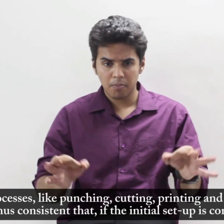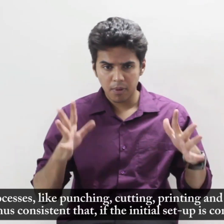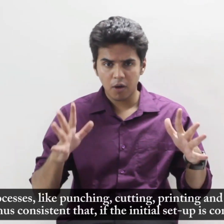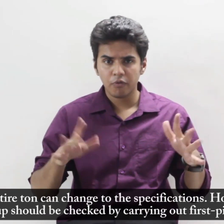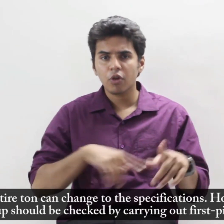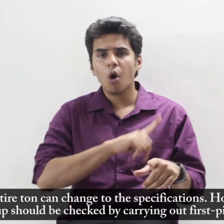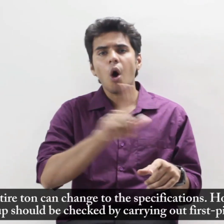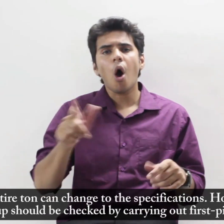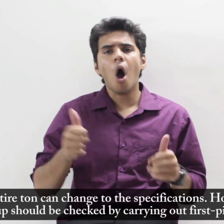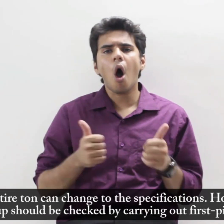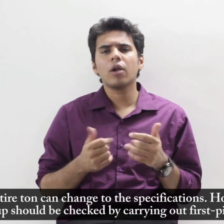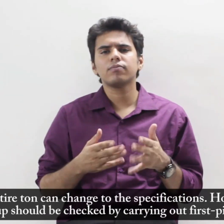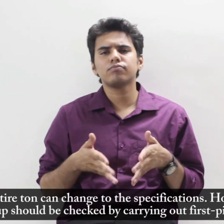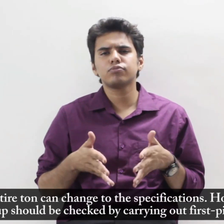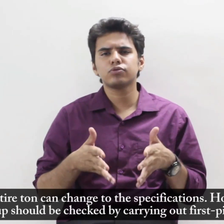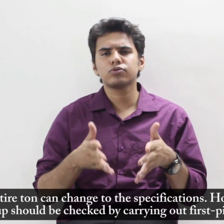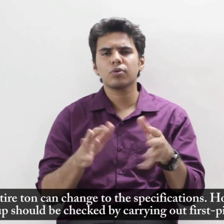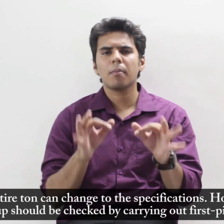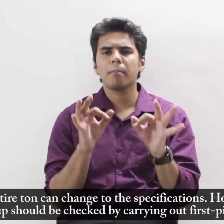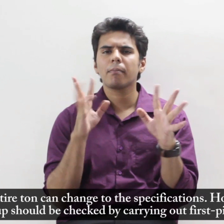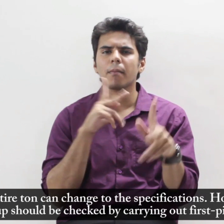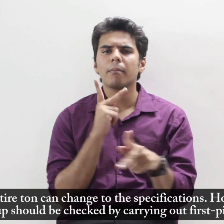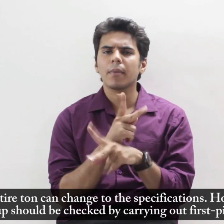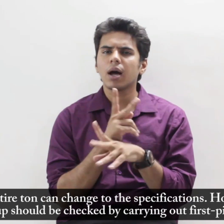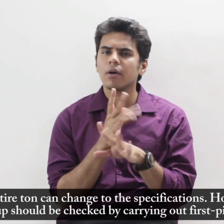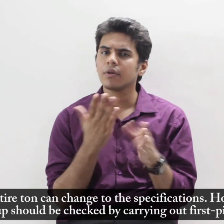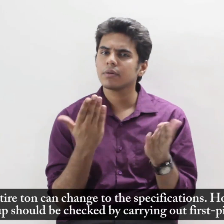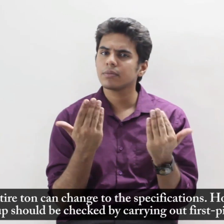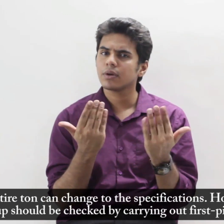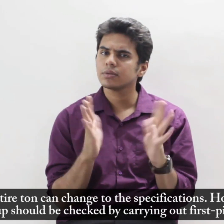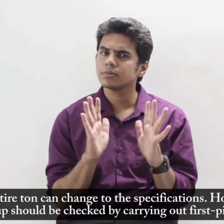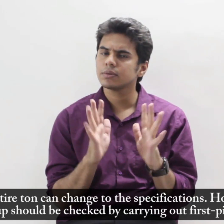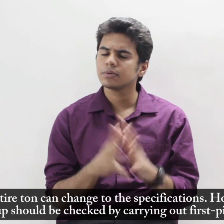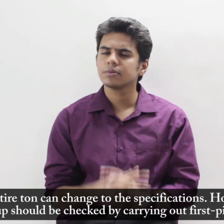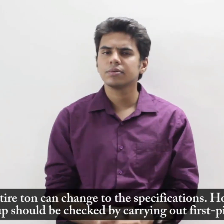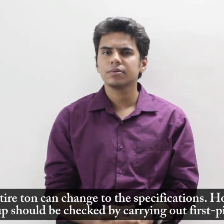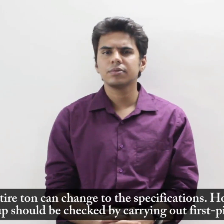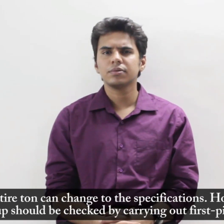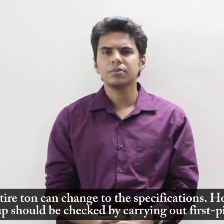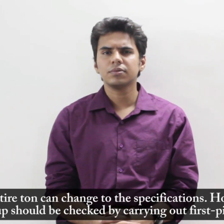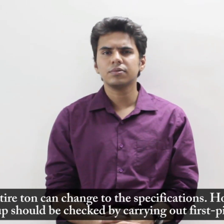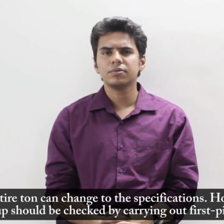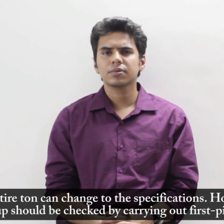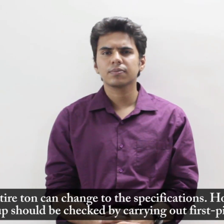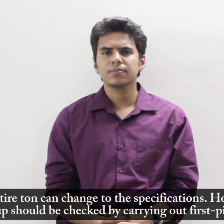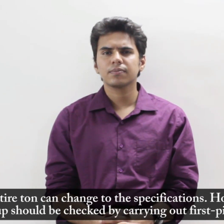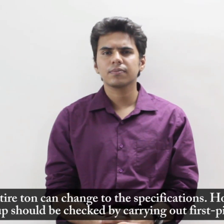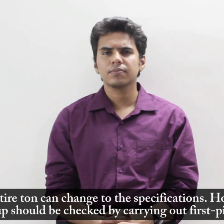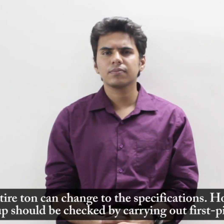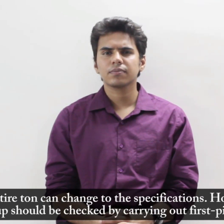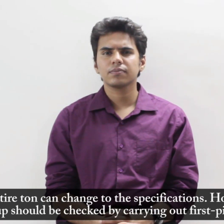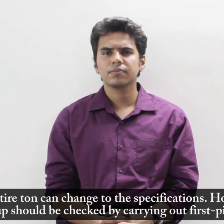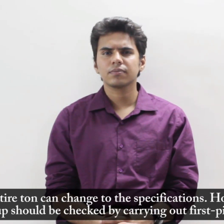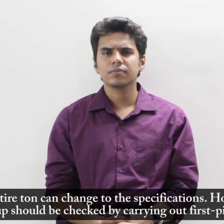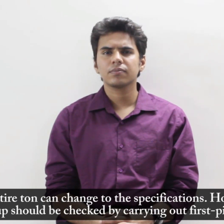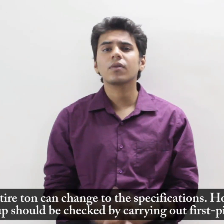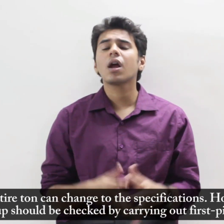the entire ton can change to specifications. However, the initial setup should be checked by carrying